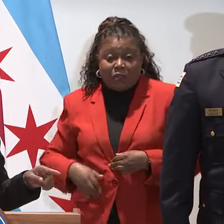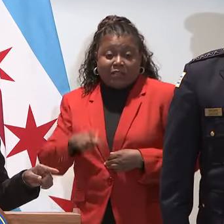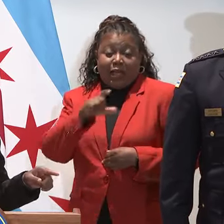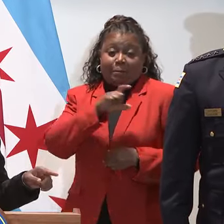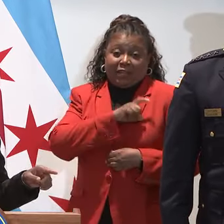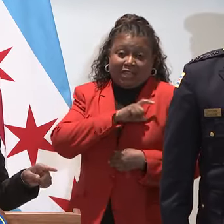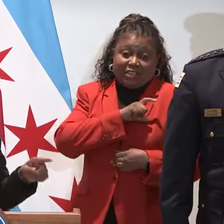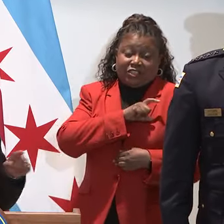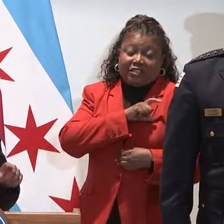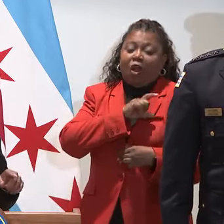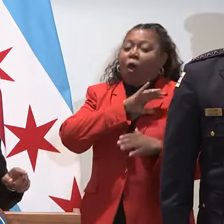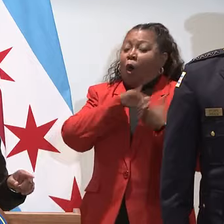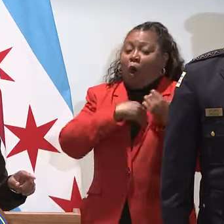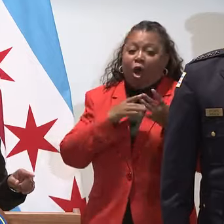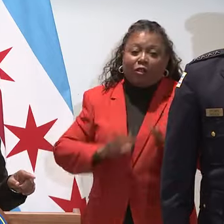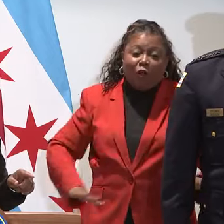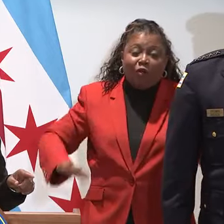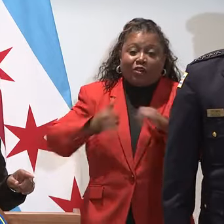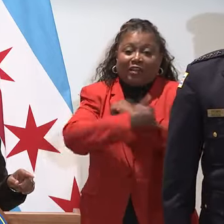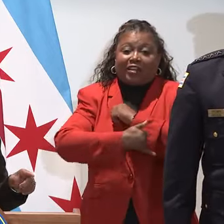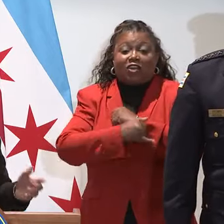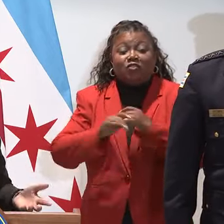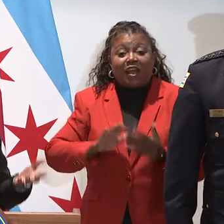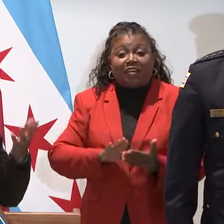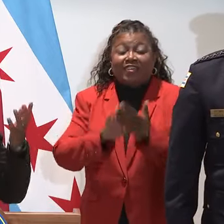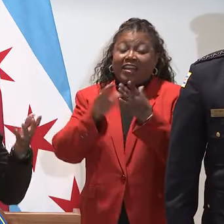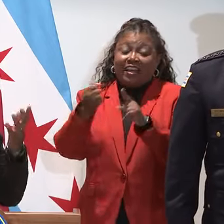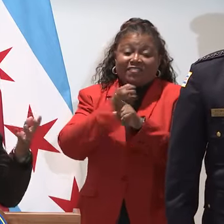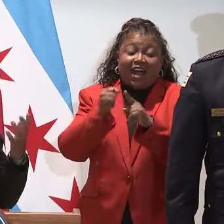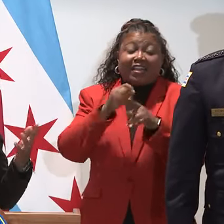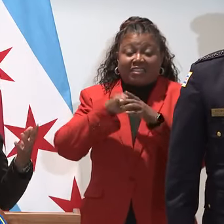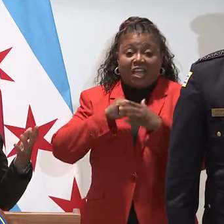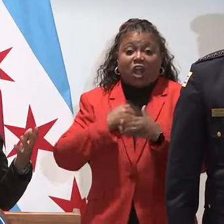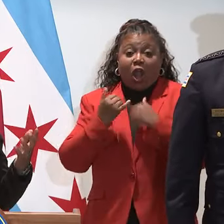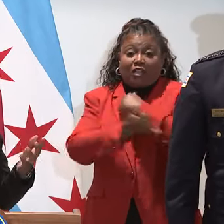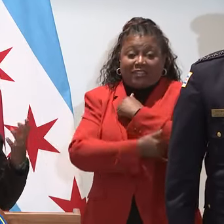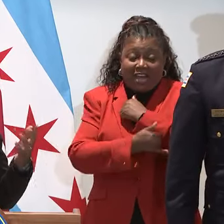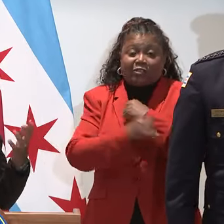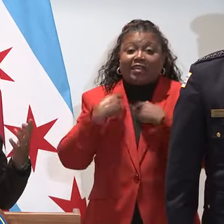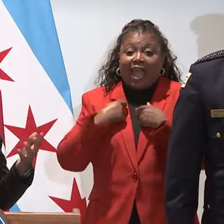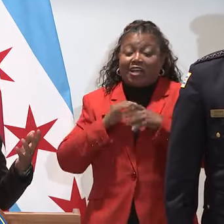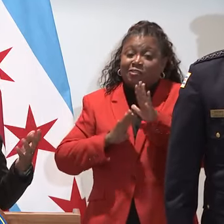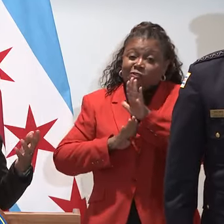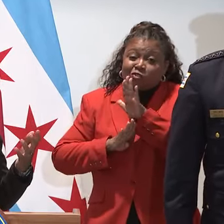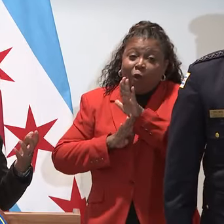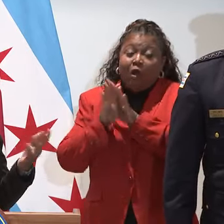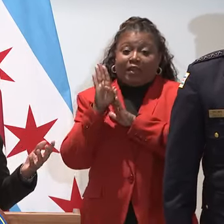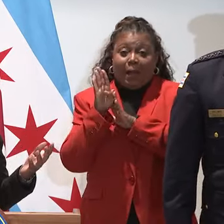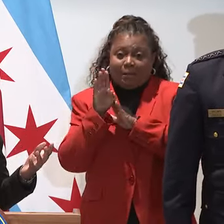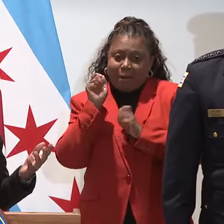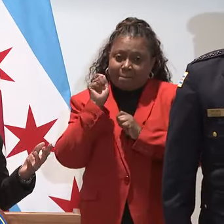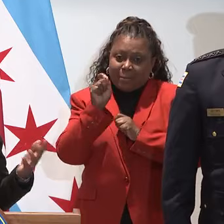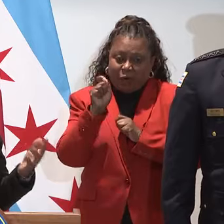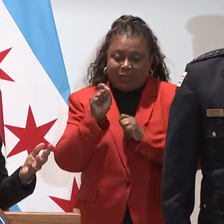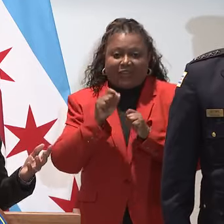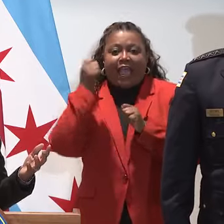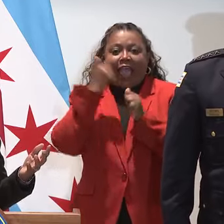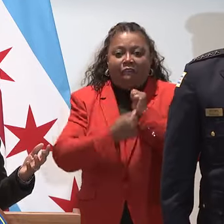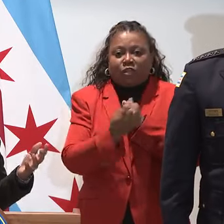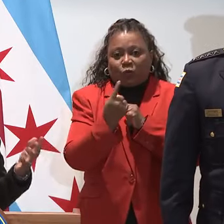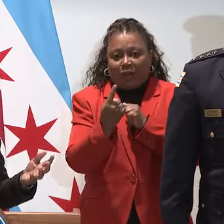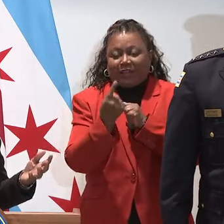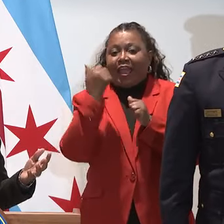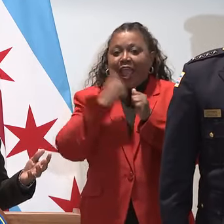police chiefs all across the country are facing. Violence in our country has gone up, period.